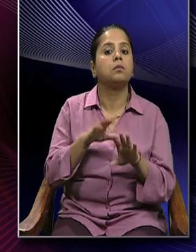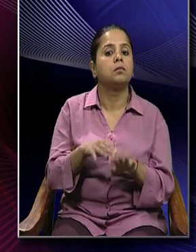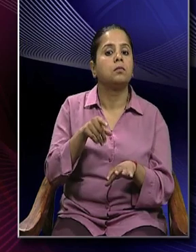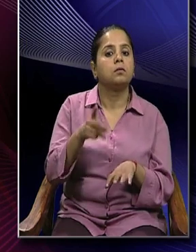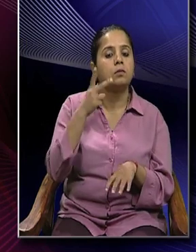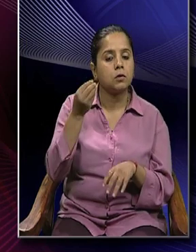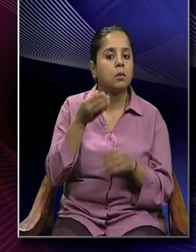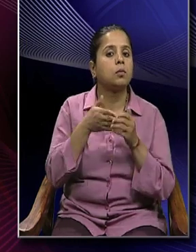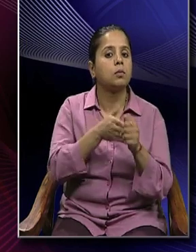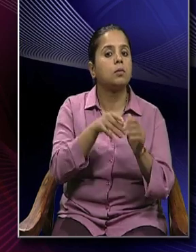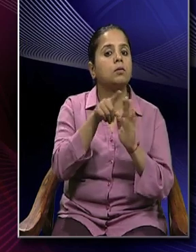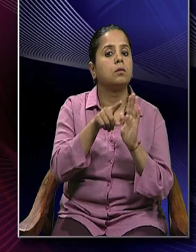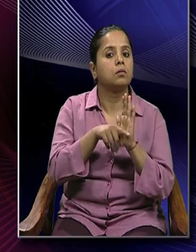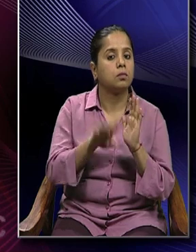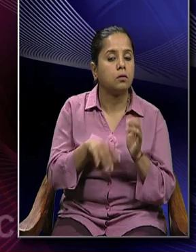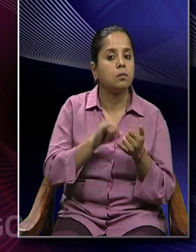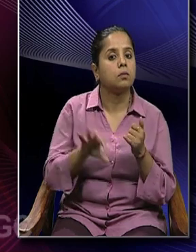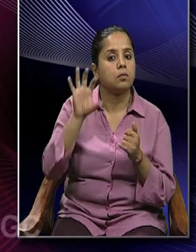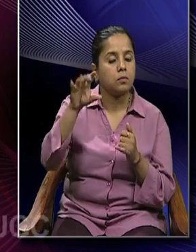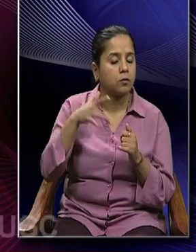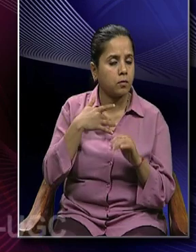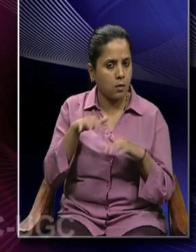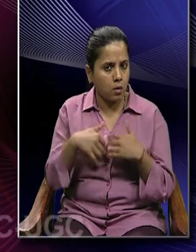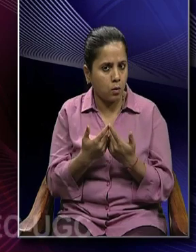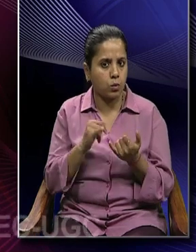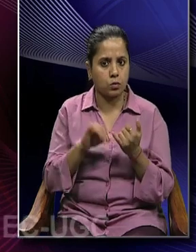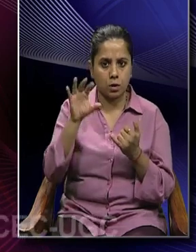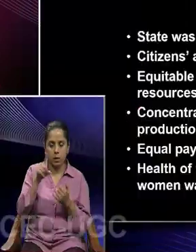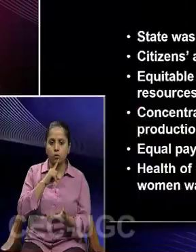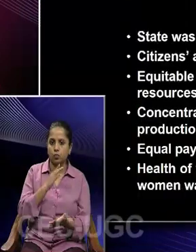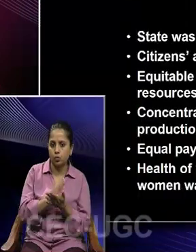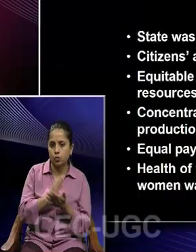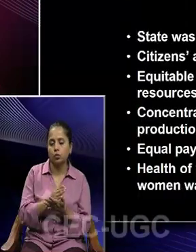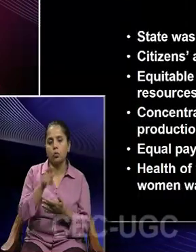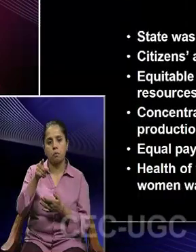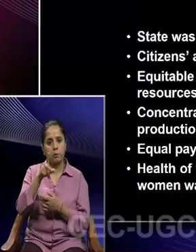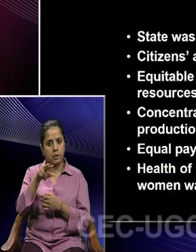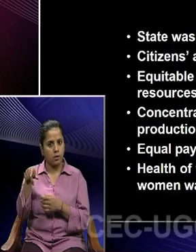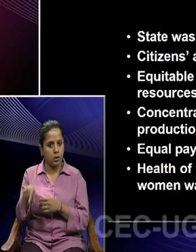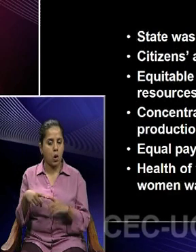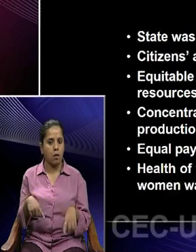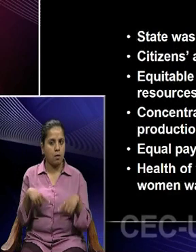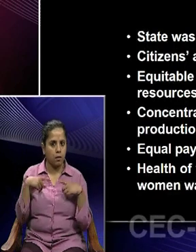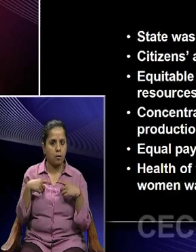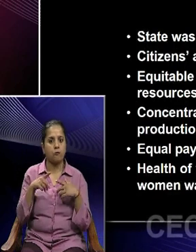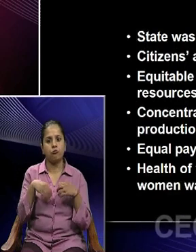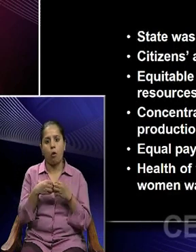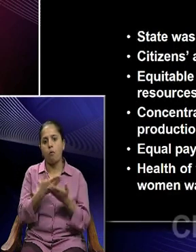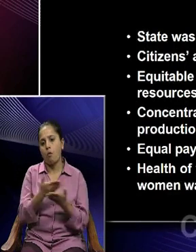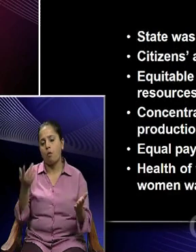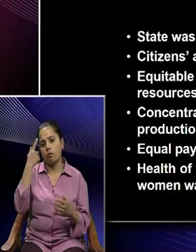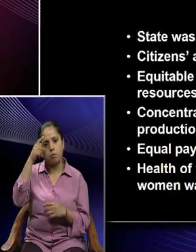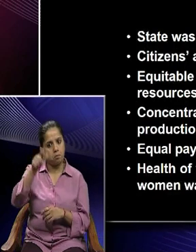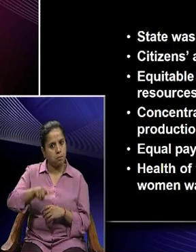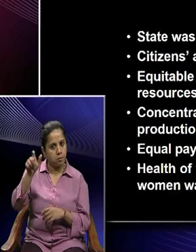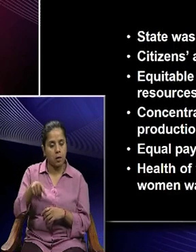kinds of guidelines to the state, that how the state has to ensure adequate means of livelihood to all its citizens, and